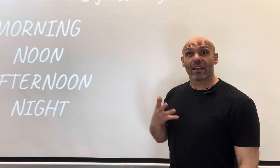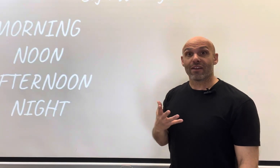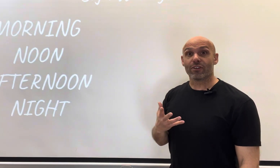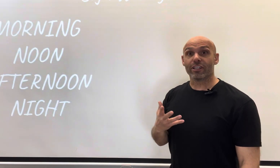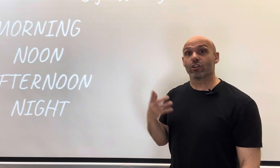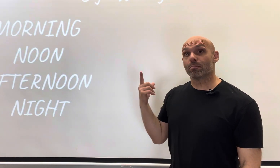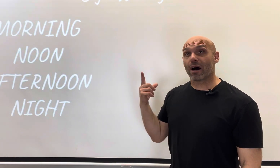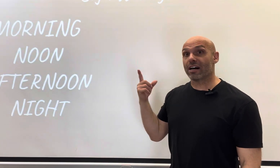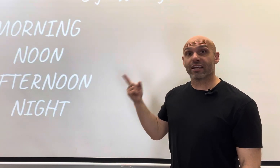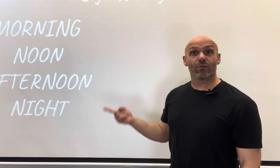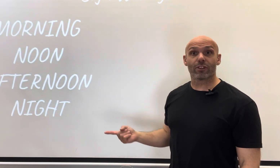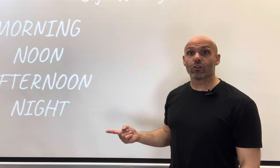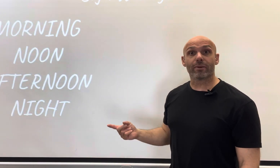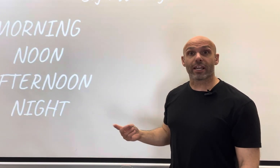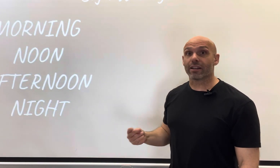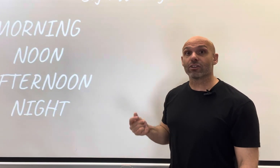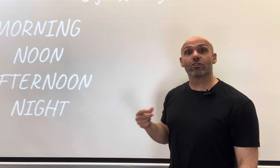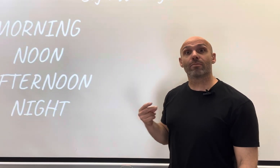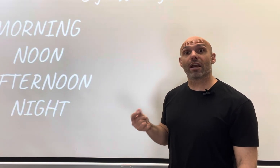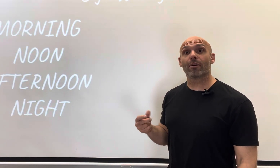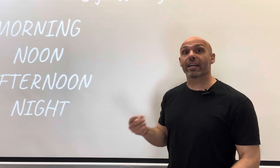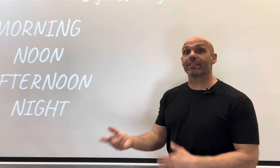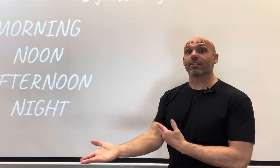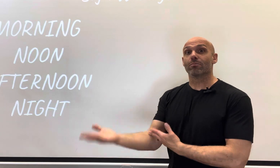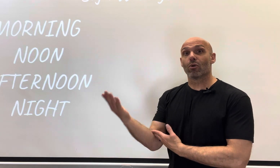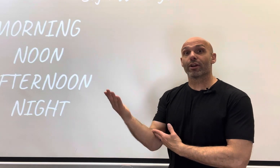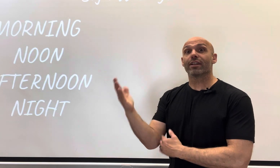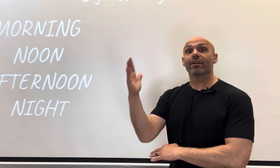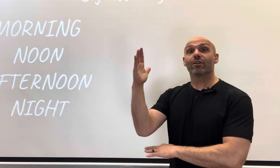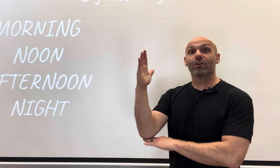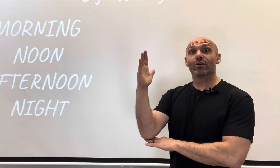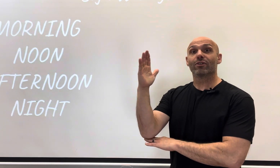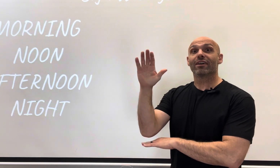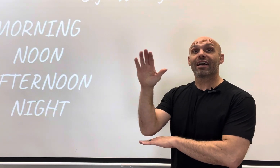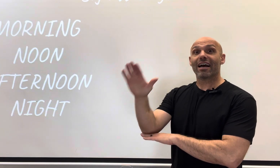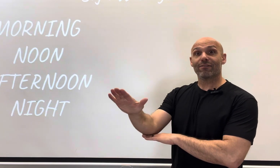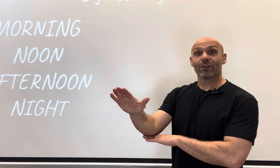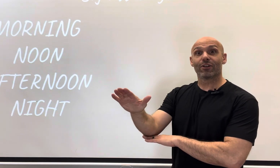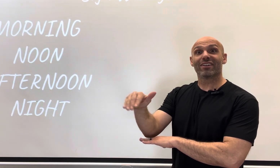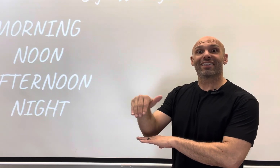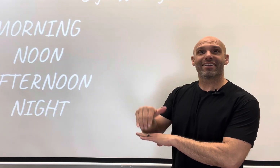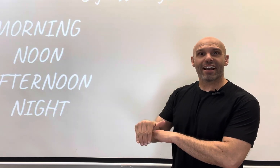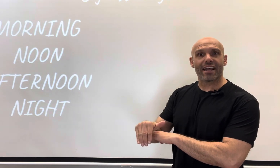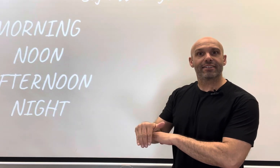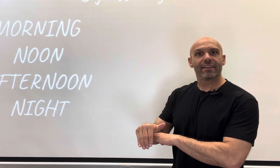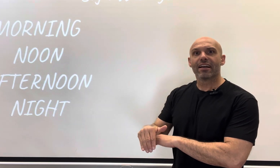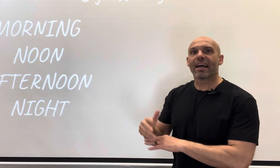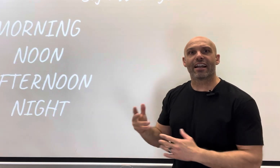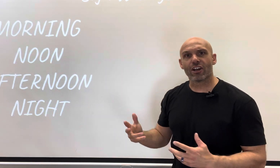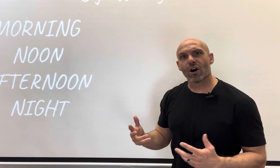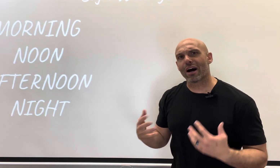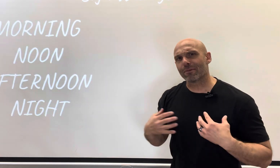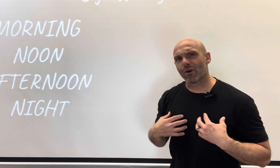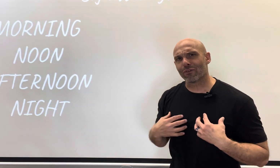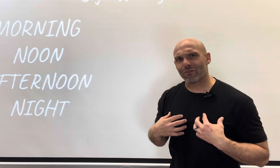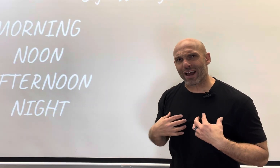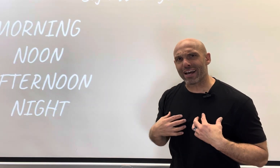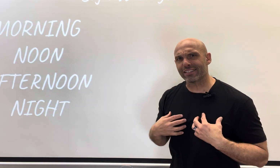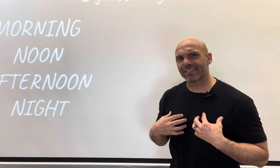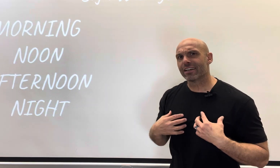If you need to, pause and run through them again. You should be able to get these. Morning, noon, afternoon, night. And I know I'm going fast,